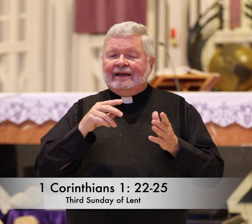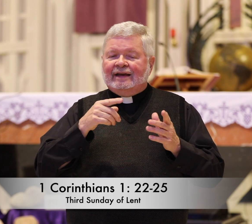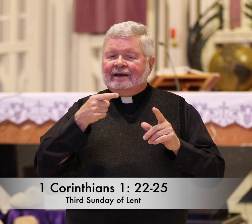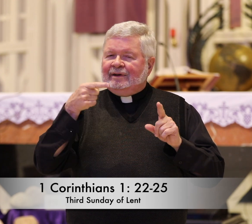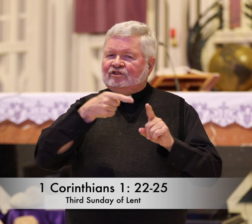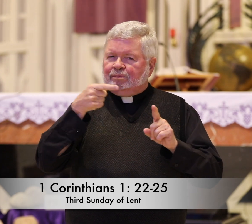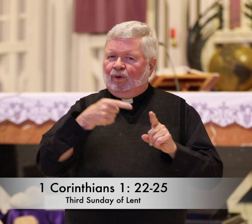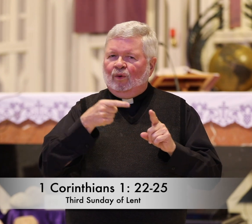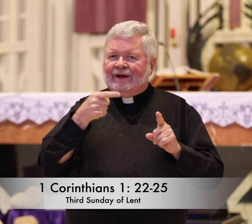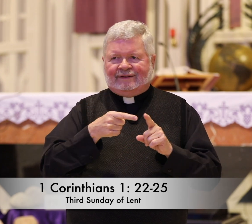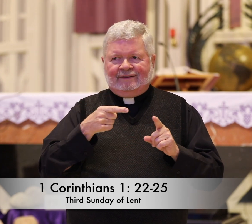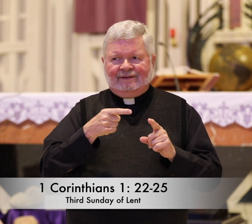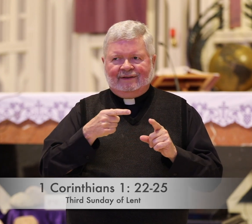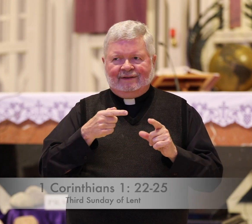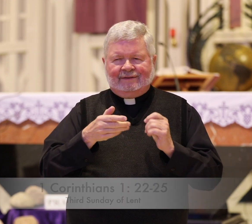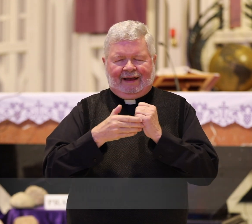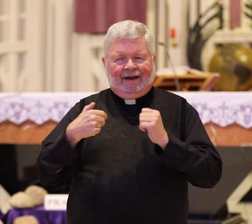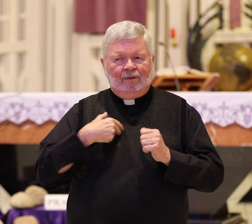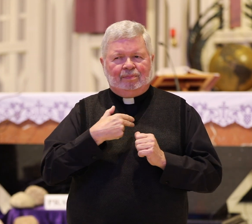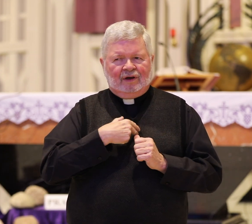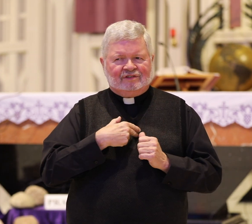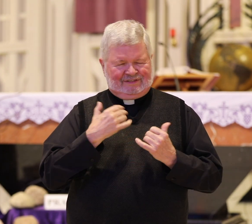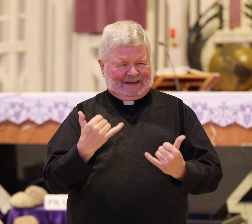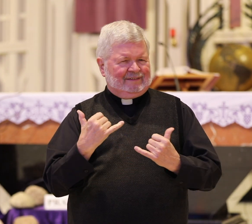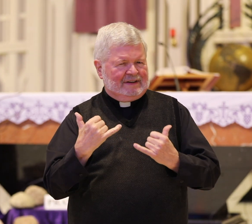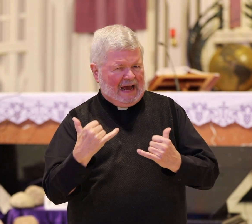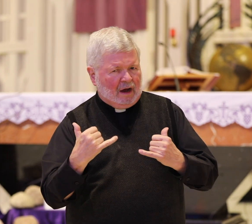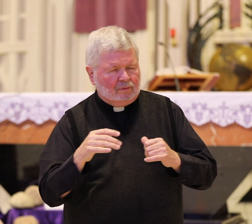he makes a point to help us kind of now.